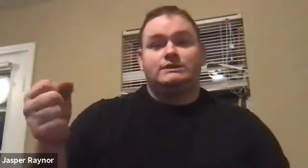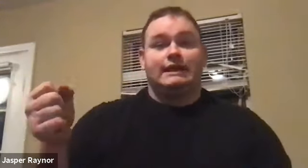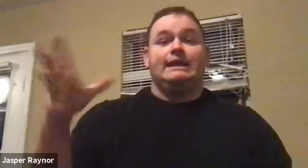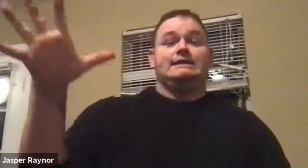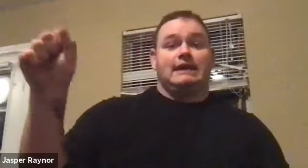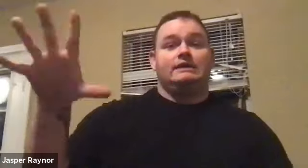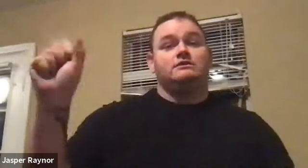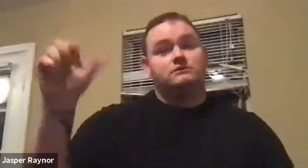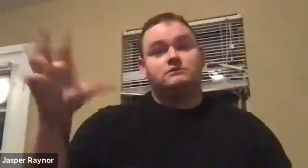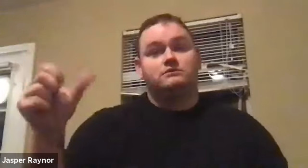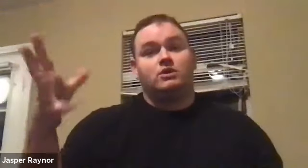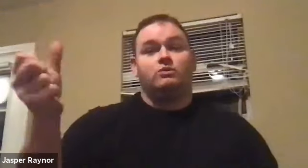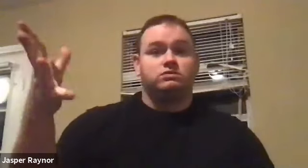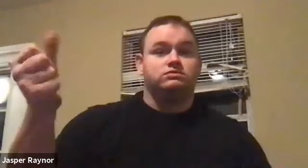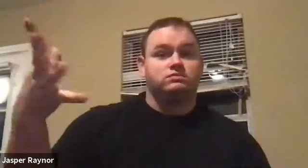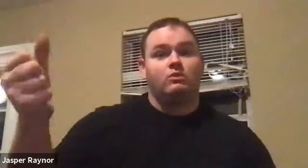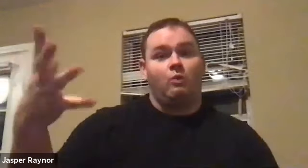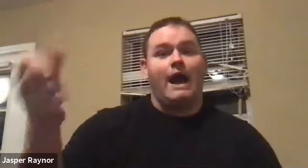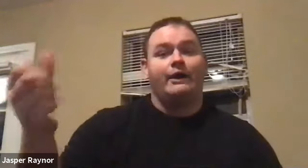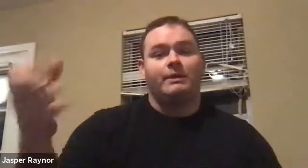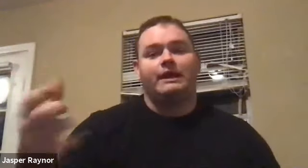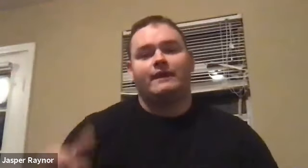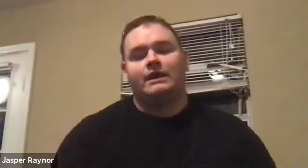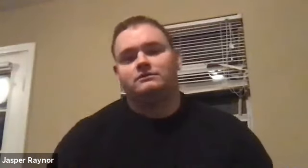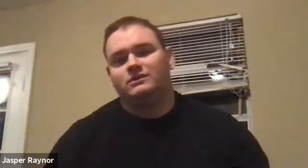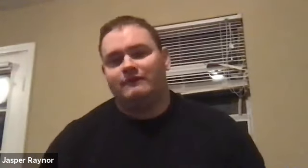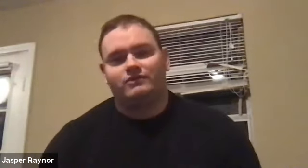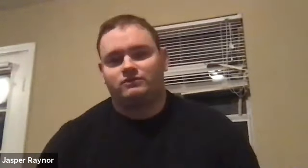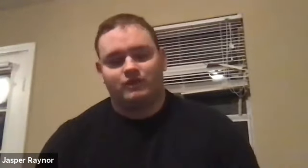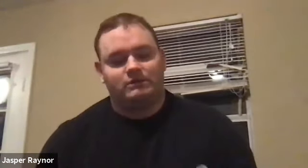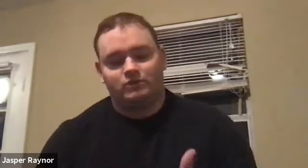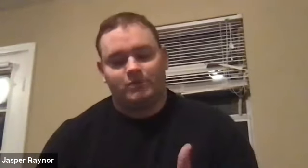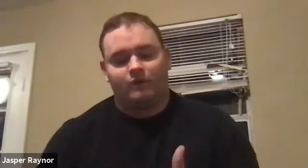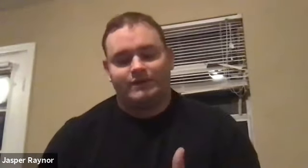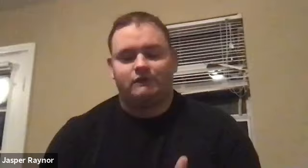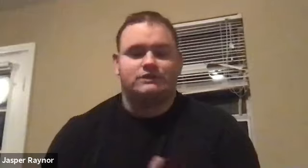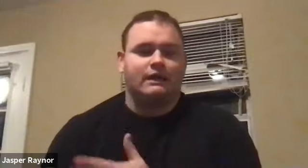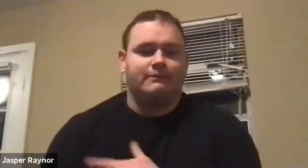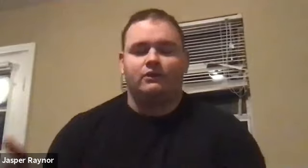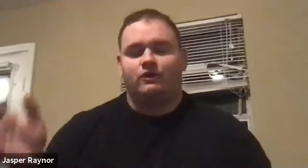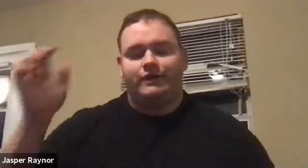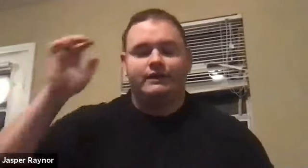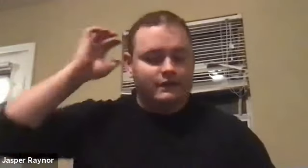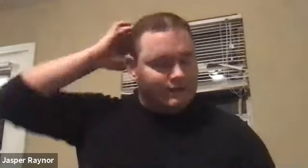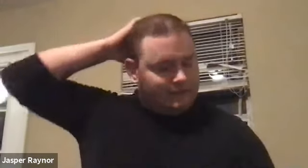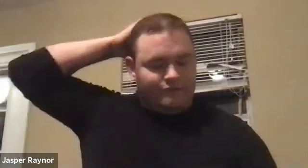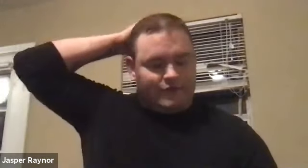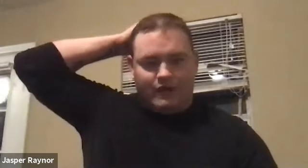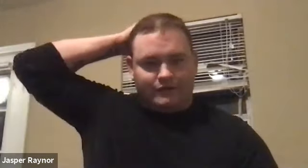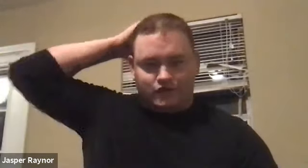see a kid sign, you know, wide open like that. You don't have to correct them on small things. Over time, they'll learn it, and they'll figure out that you're